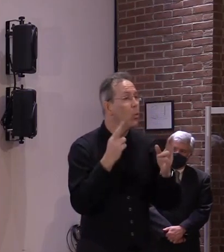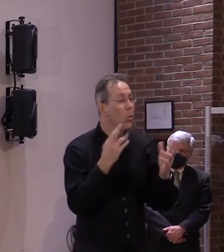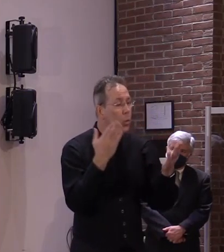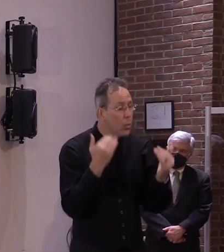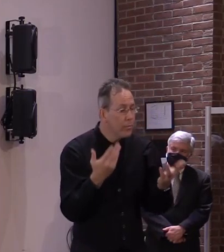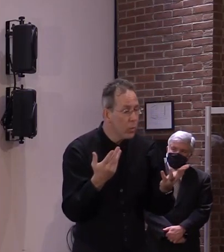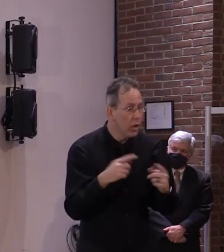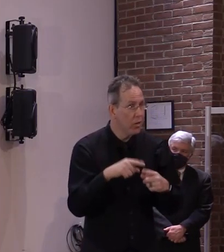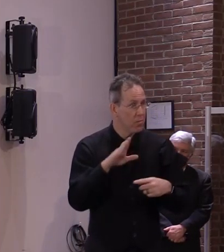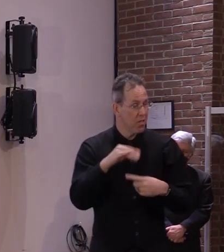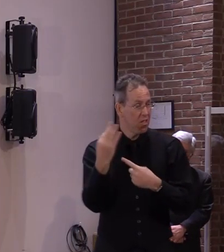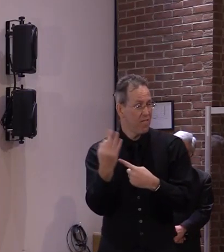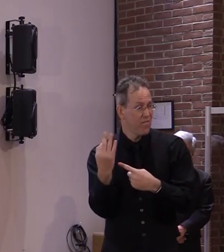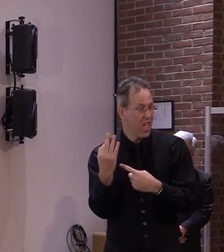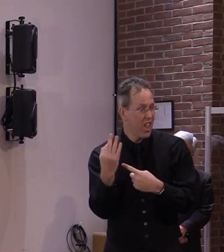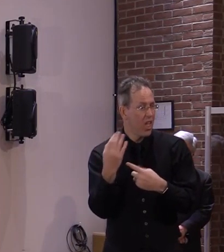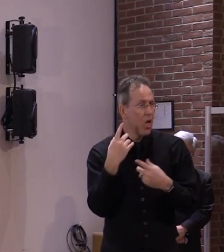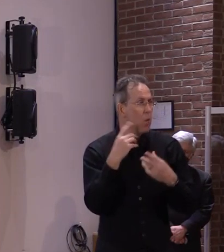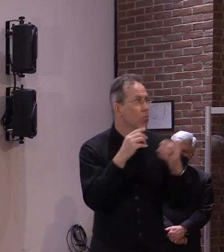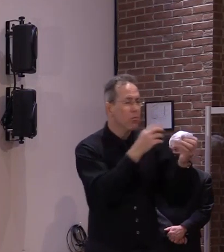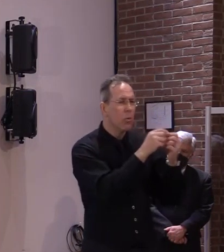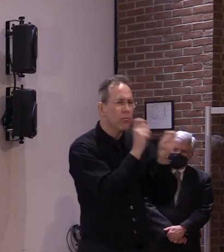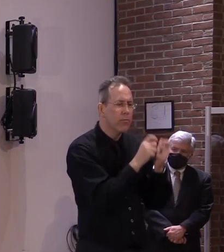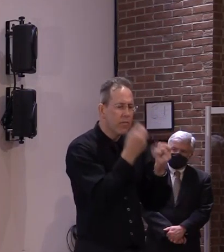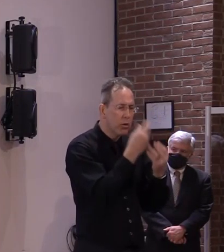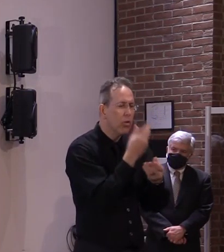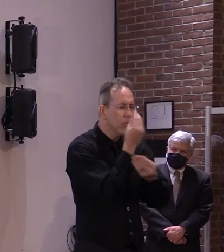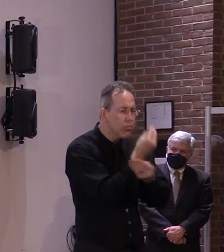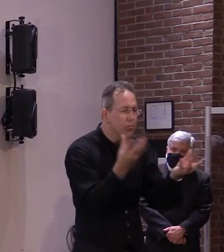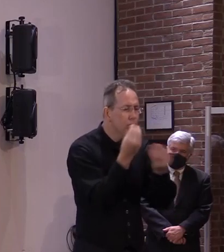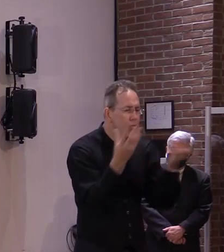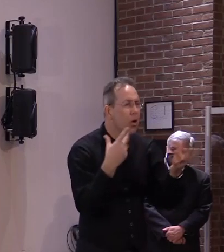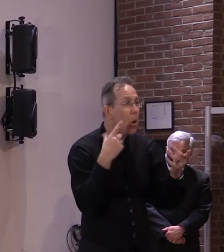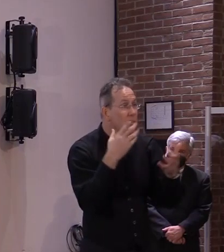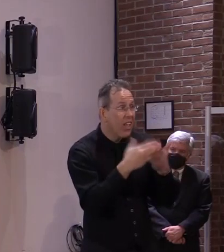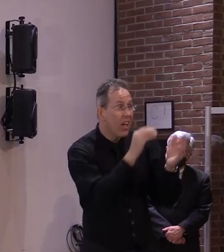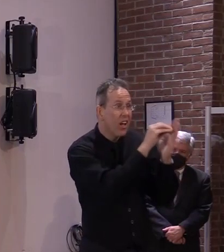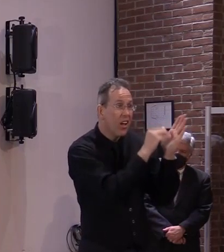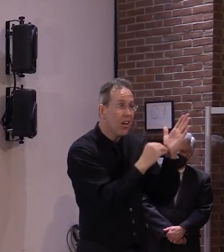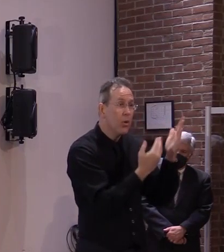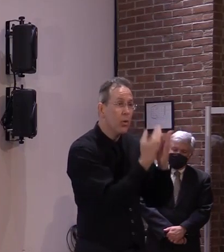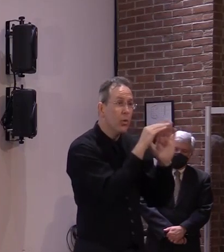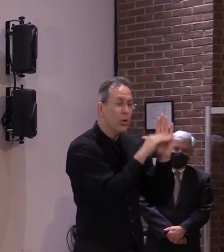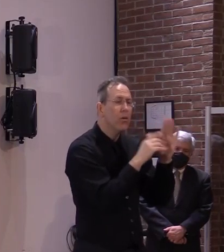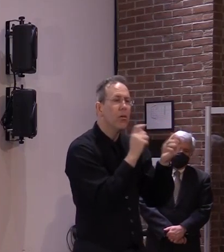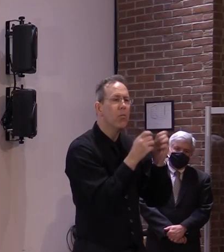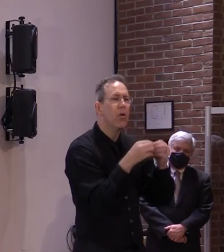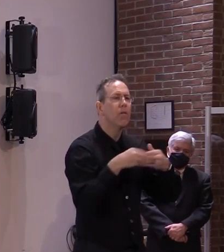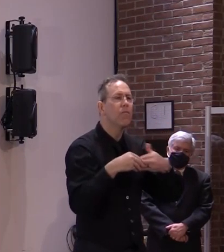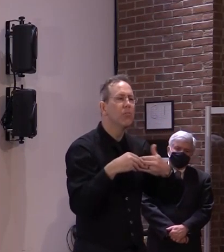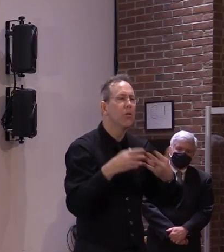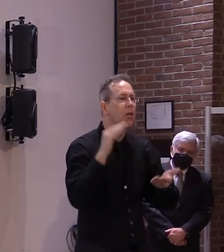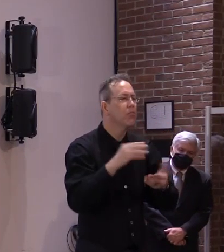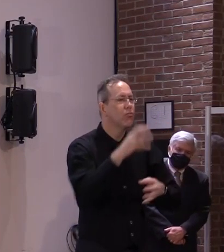for Vermonters. But so stay tuned for that. And with that, we'll get back to questions.